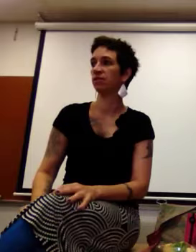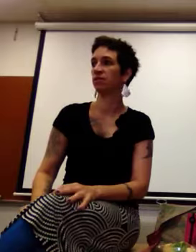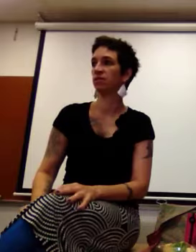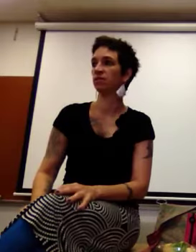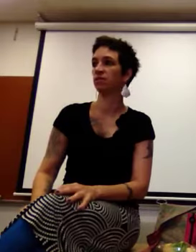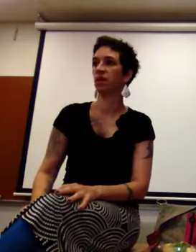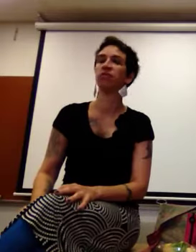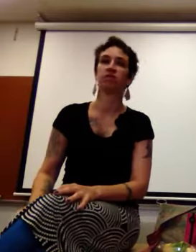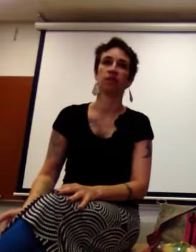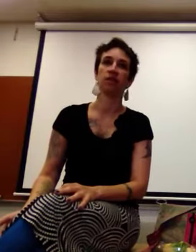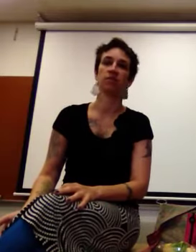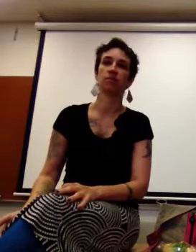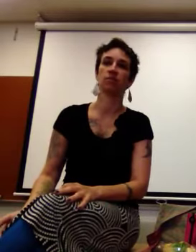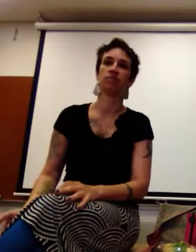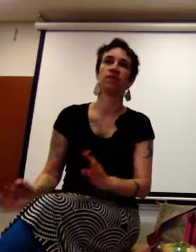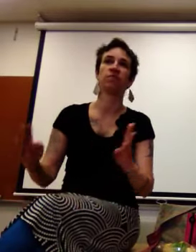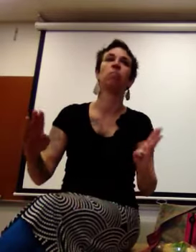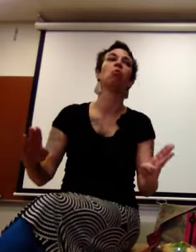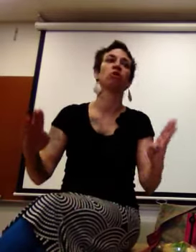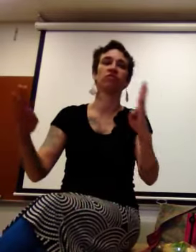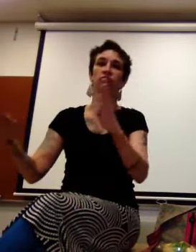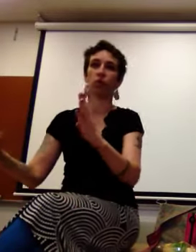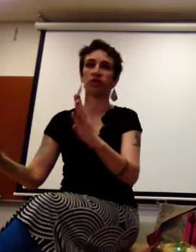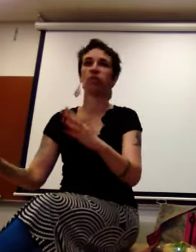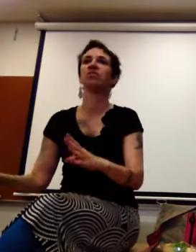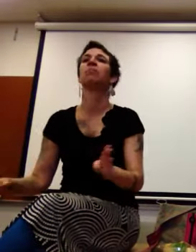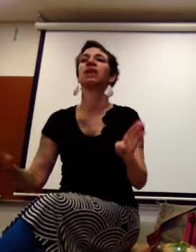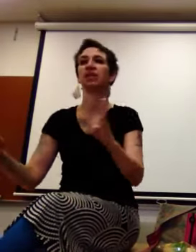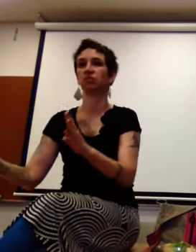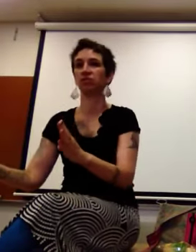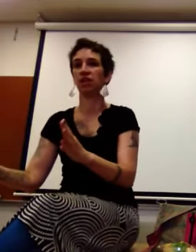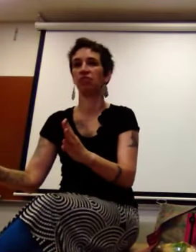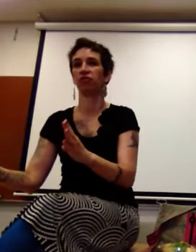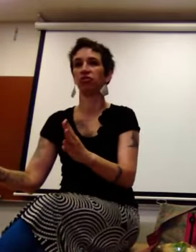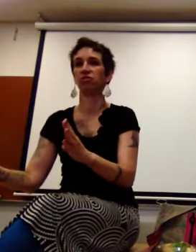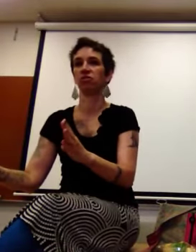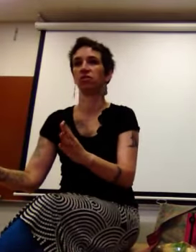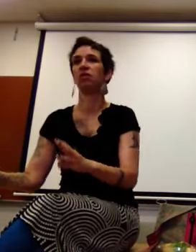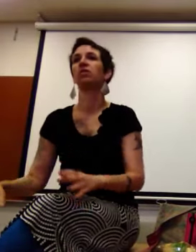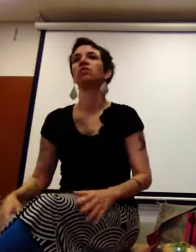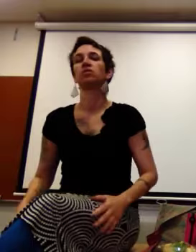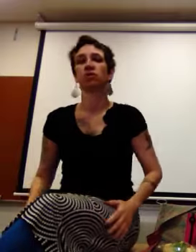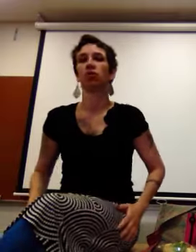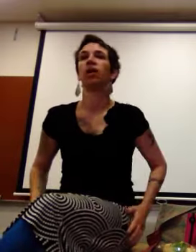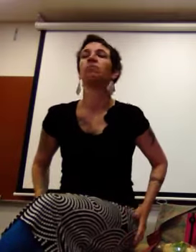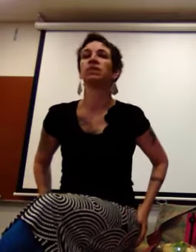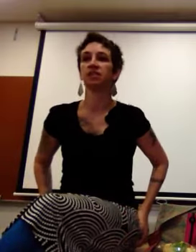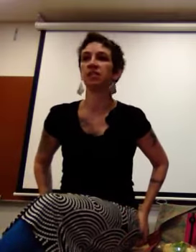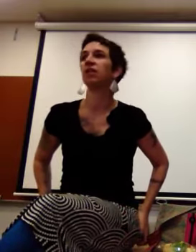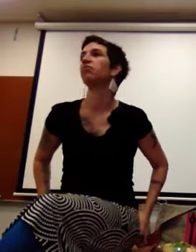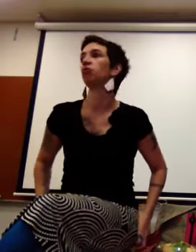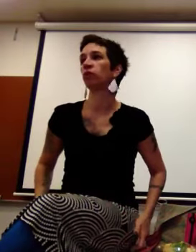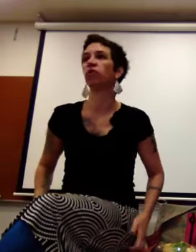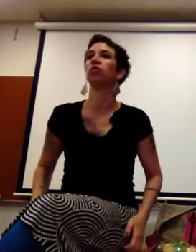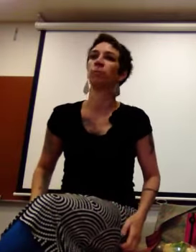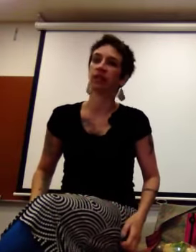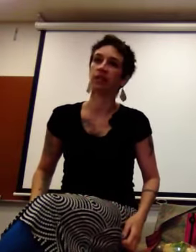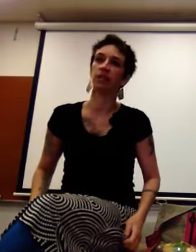That's obviously that's more of a focus because I'm letting you see it first. So I'm listening for your ability to